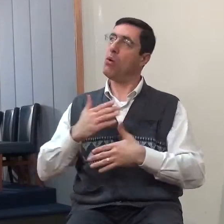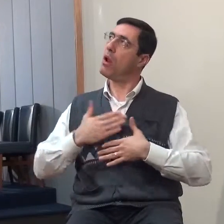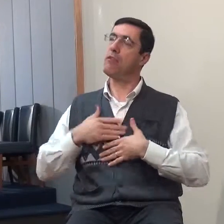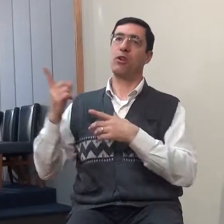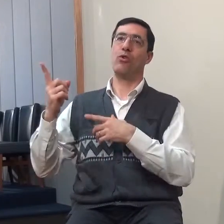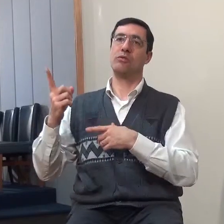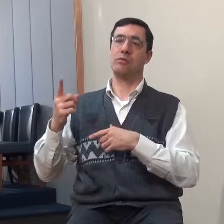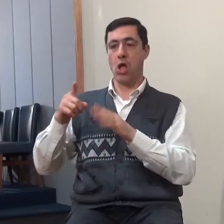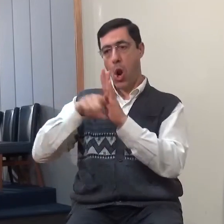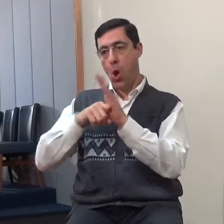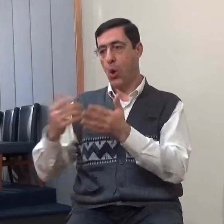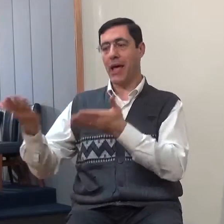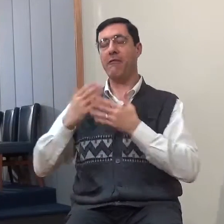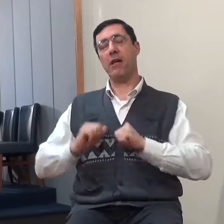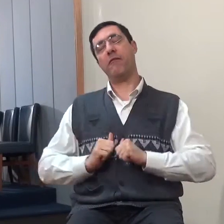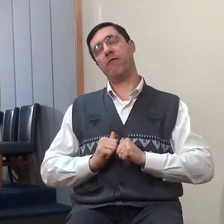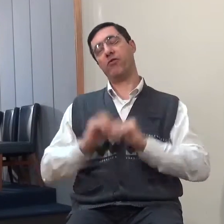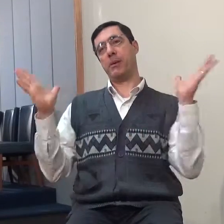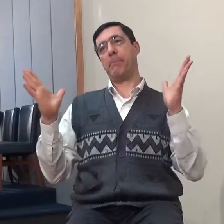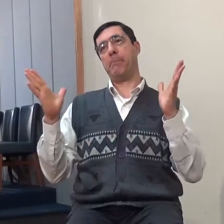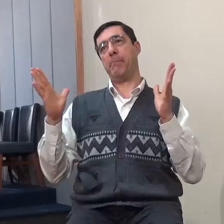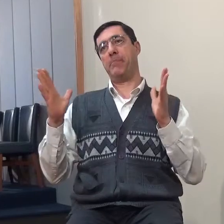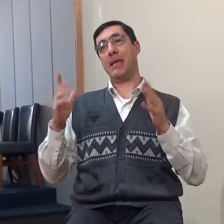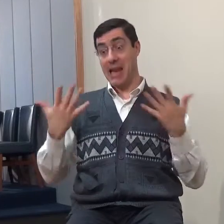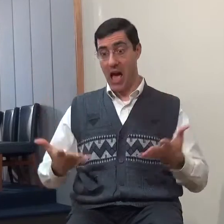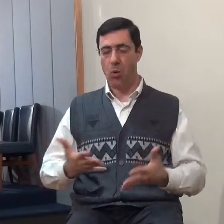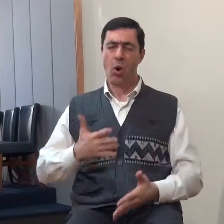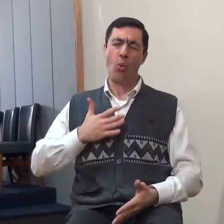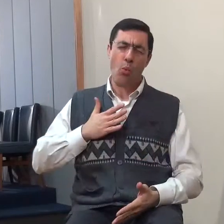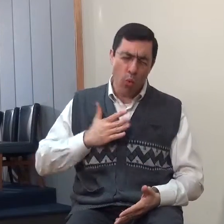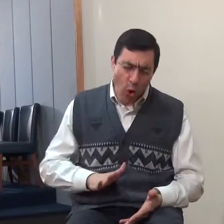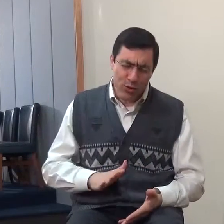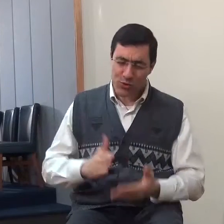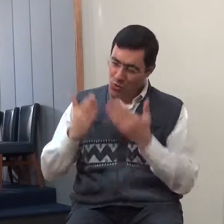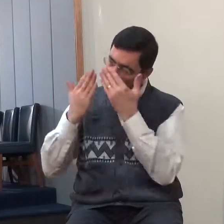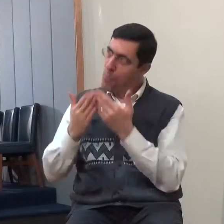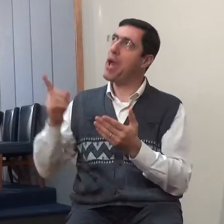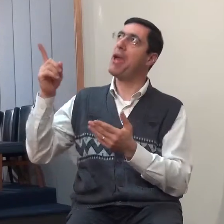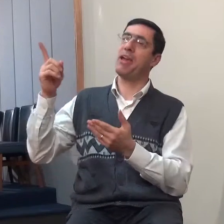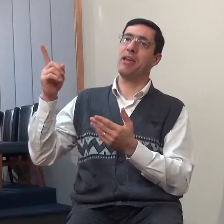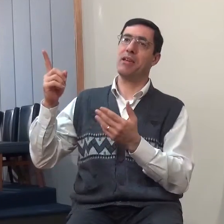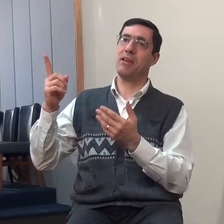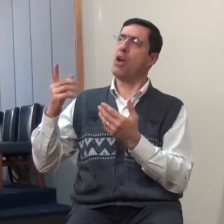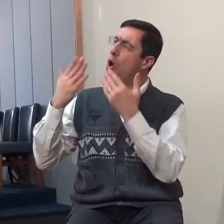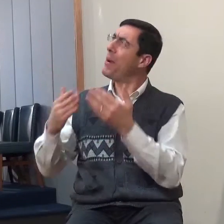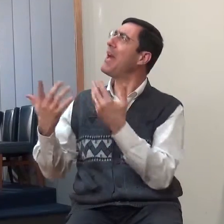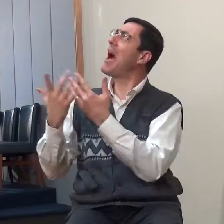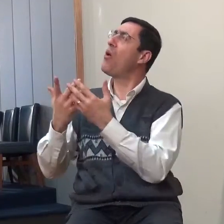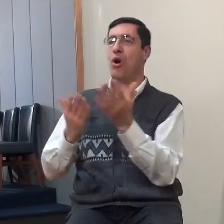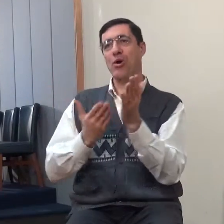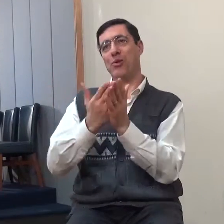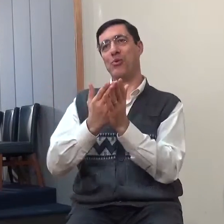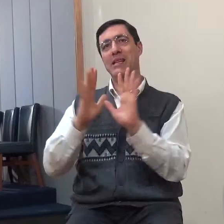us, and it is our desire to obey the moral law of God. We are